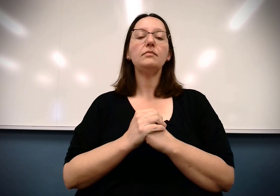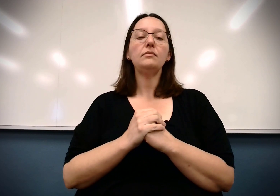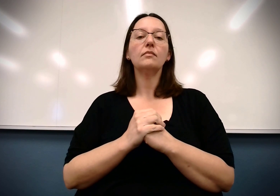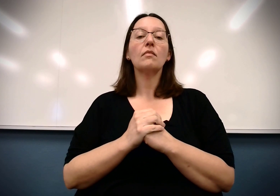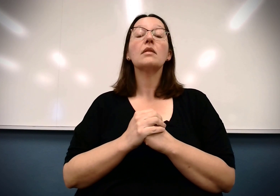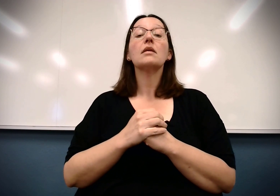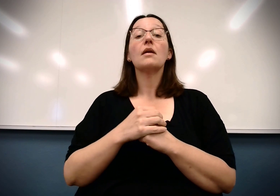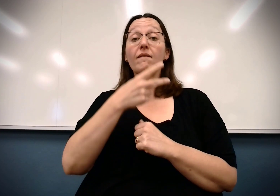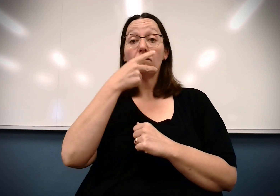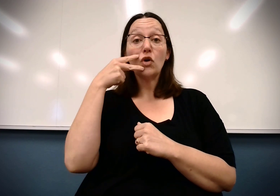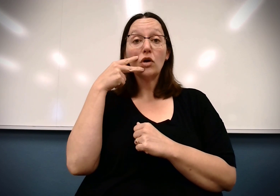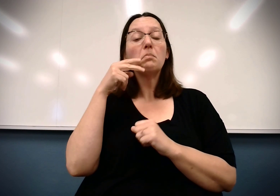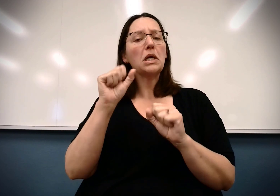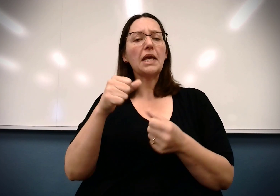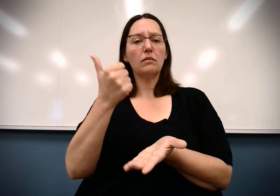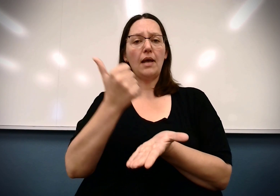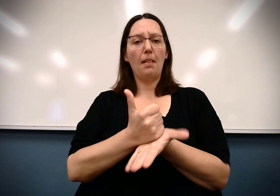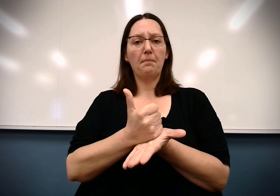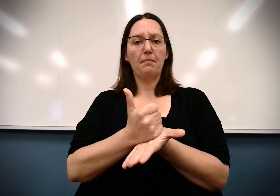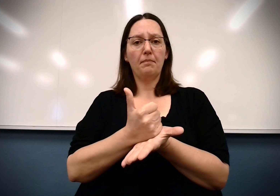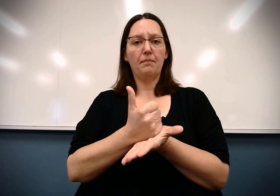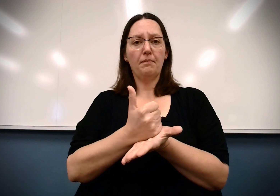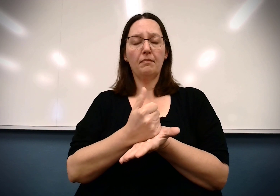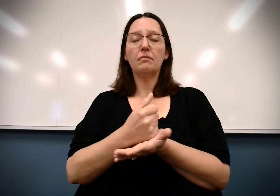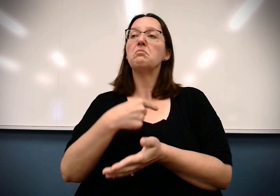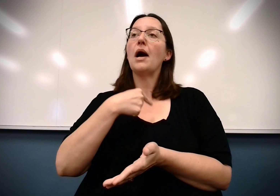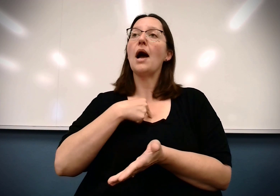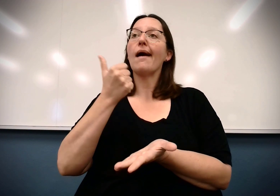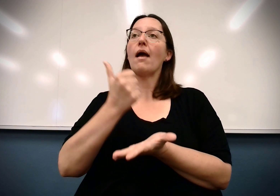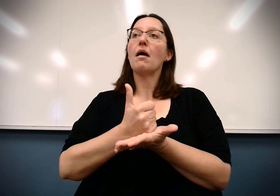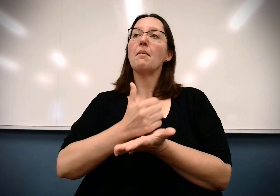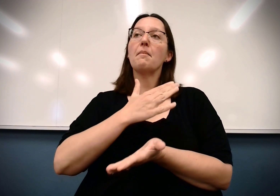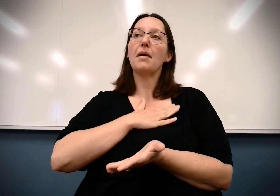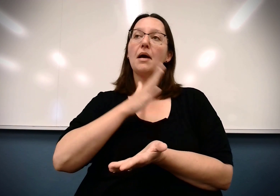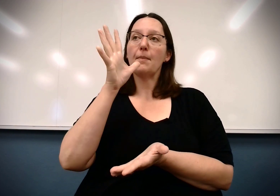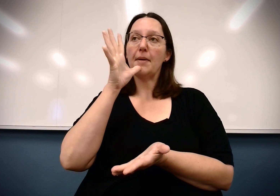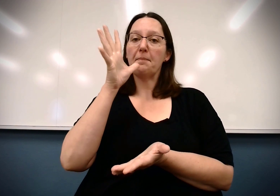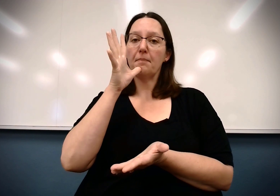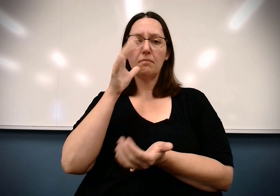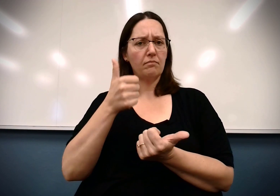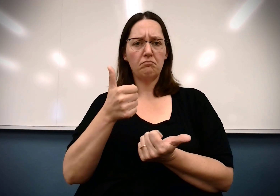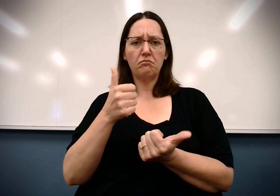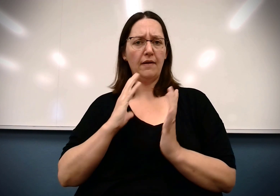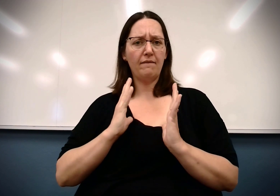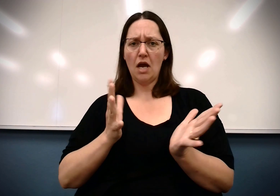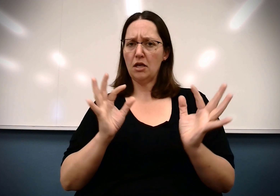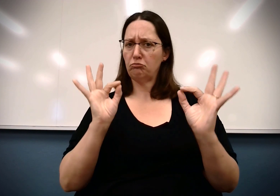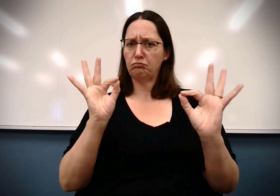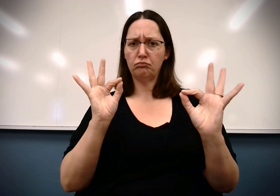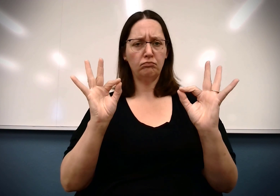assistance. The verb you can tap once to assist. I help my mom. That's totally